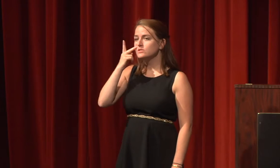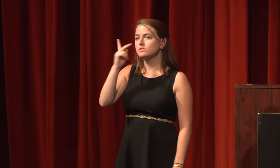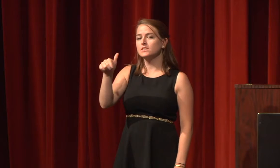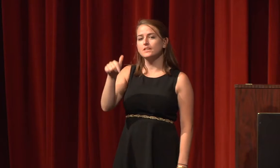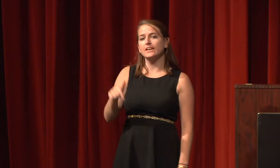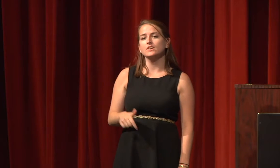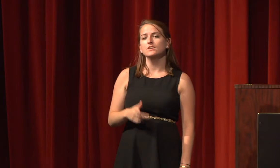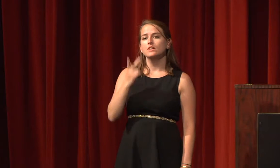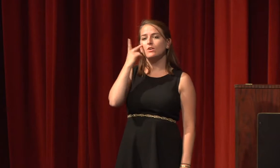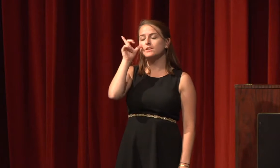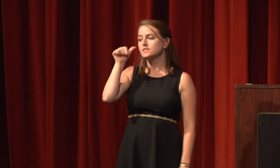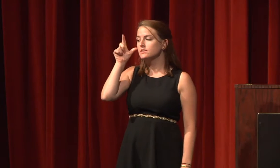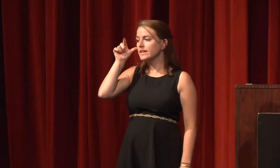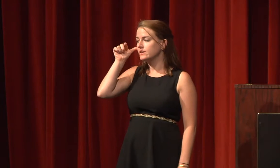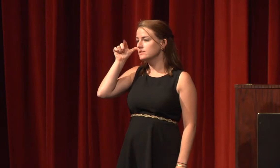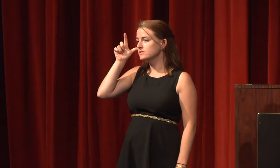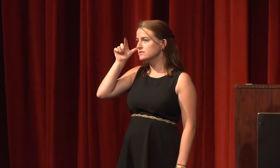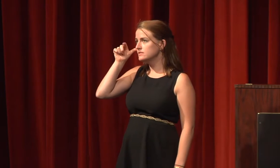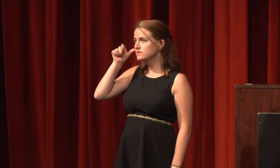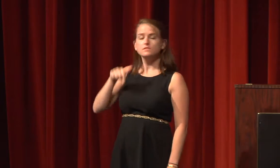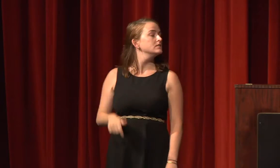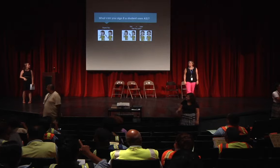So see you later or see you later.